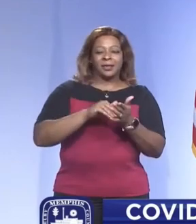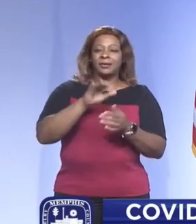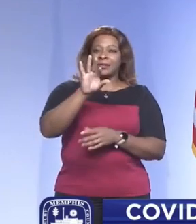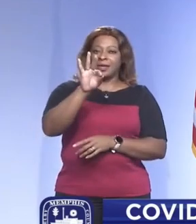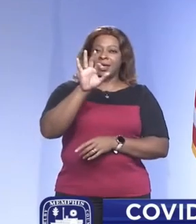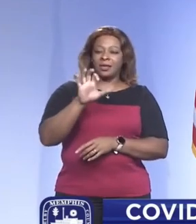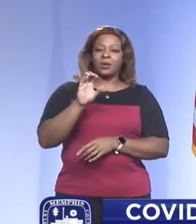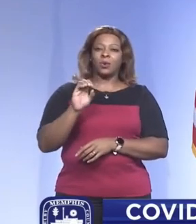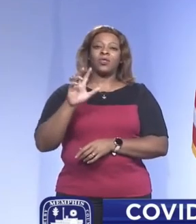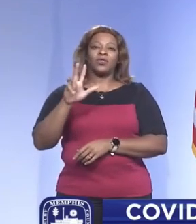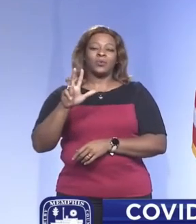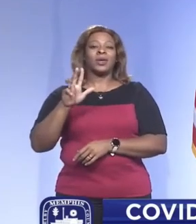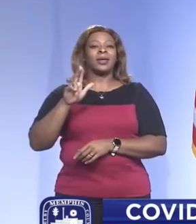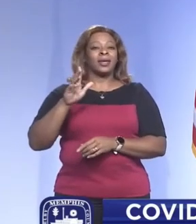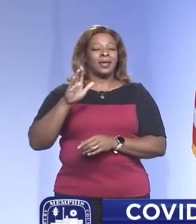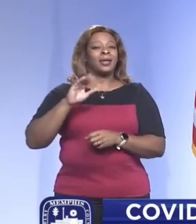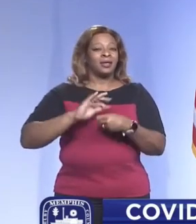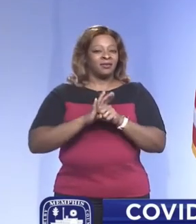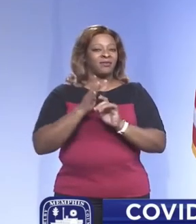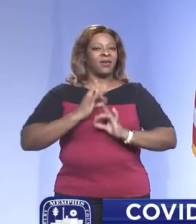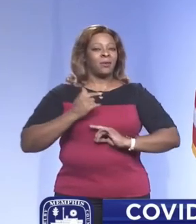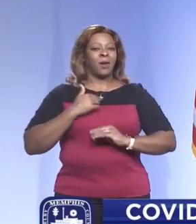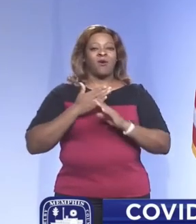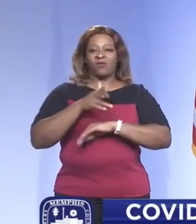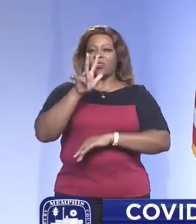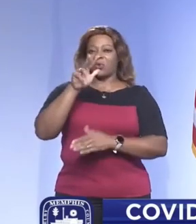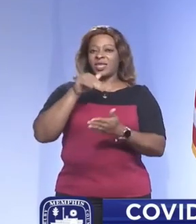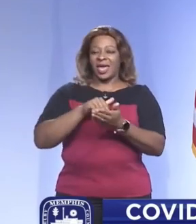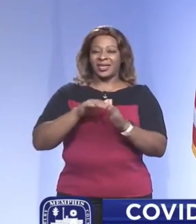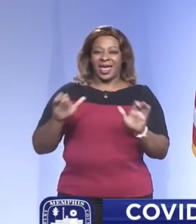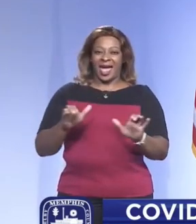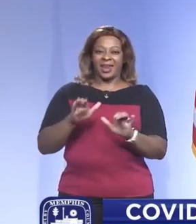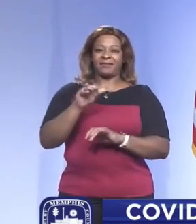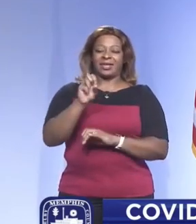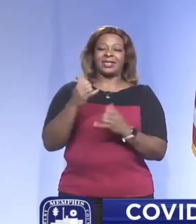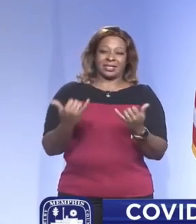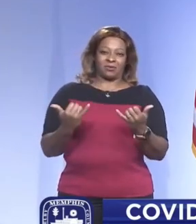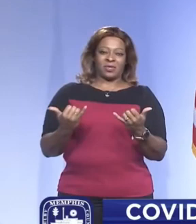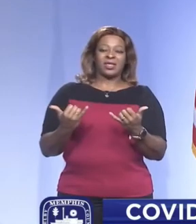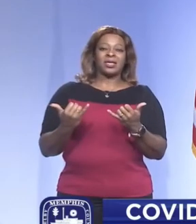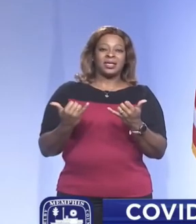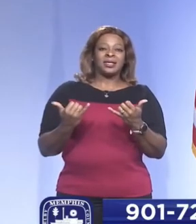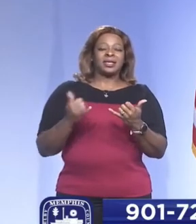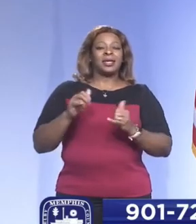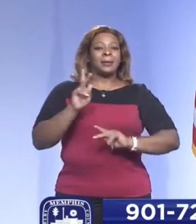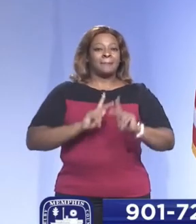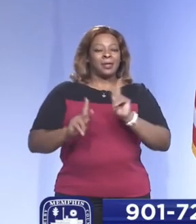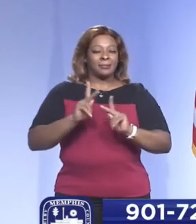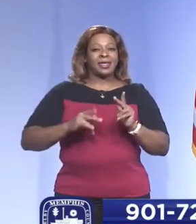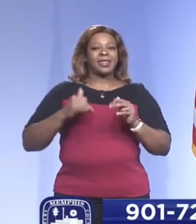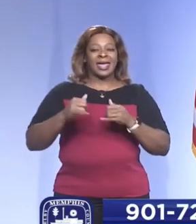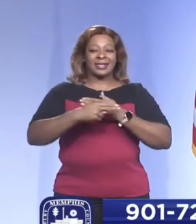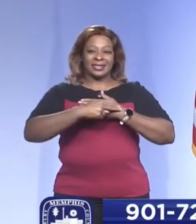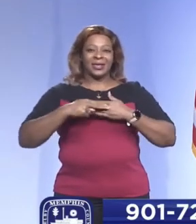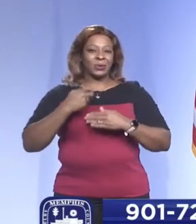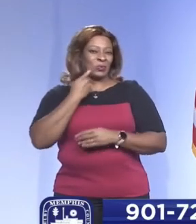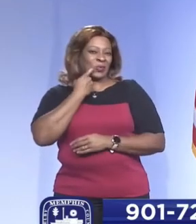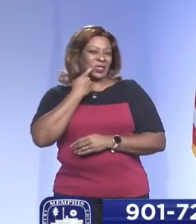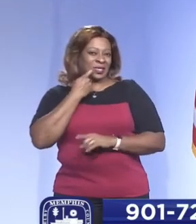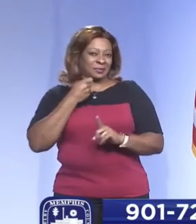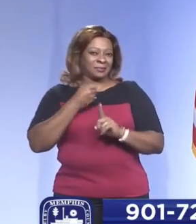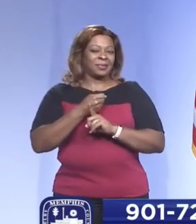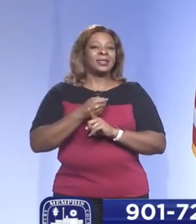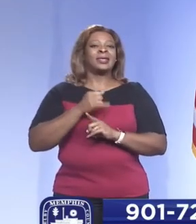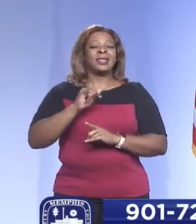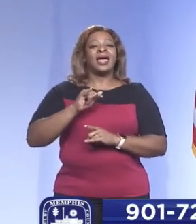26,903 cases, but we have over 3,000 active cases right now. These are people that are diagnosed recently who are